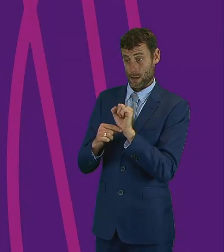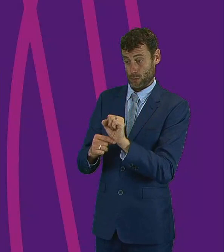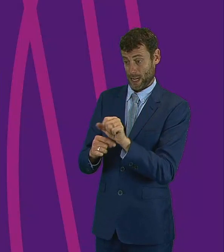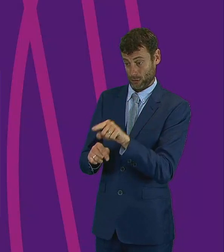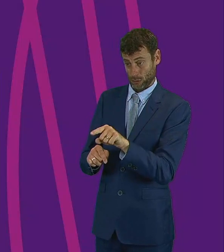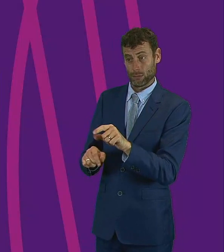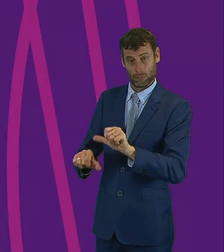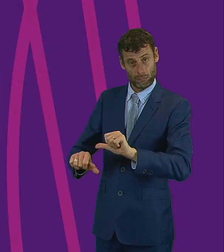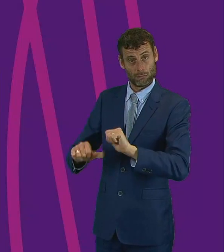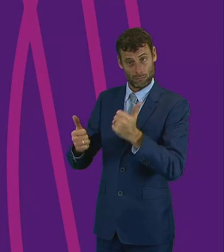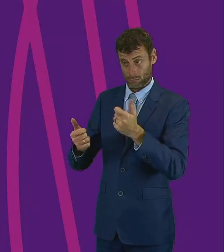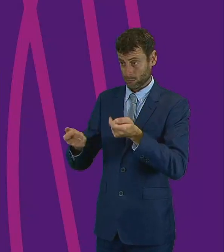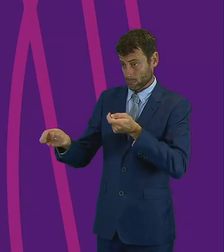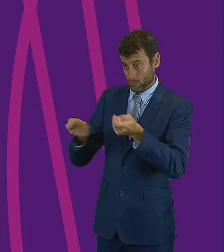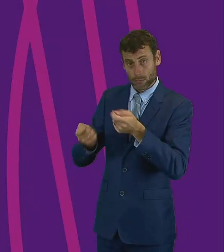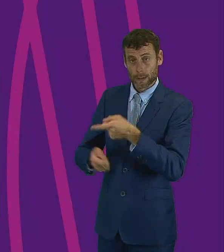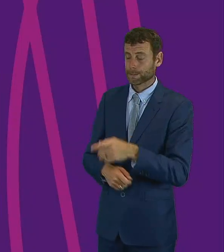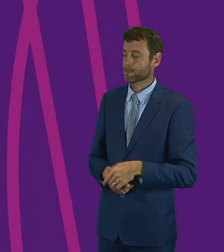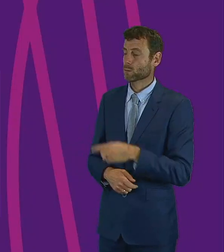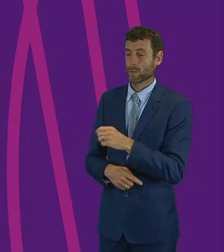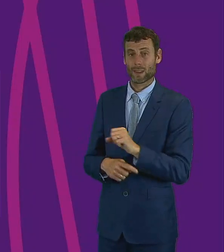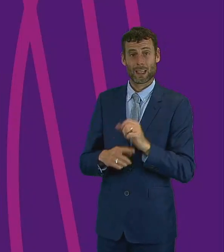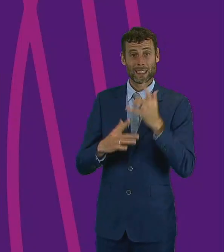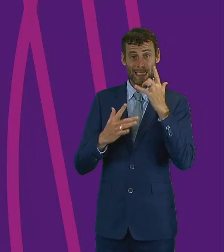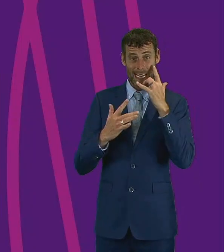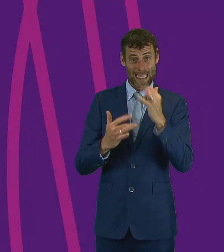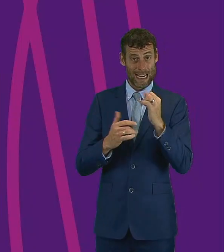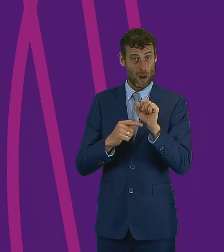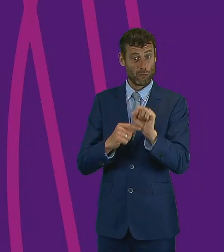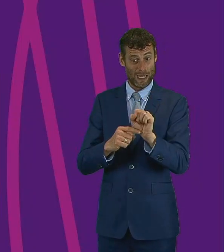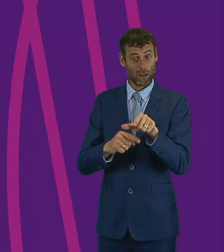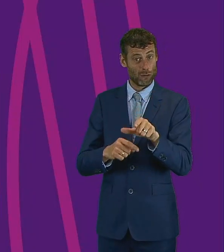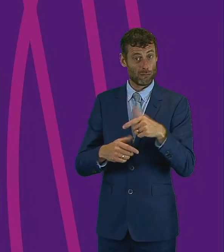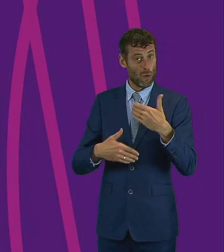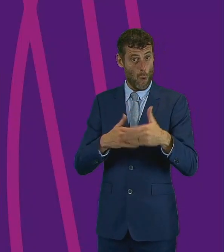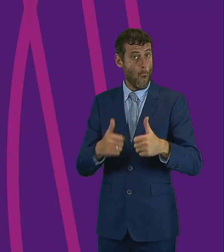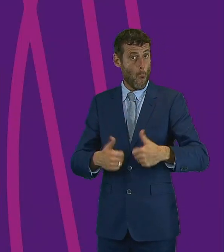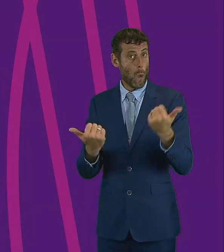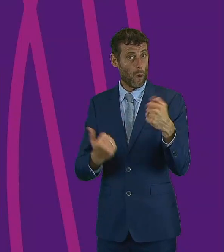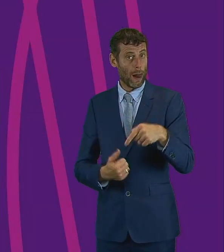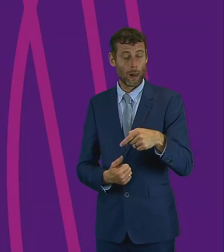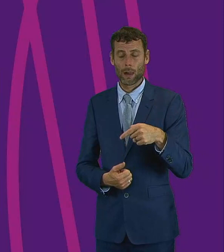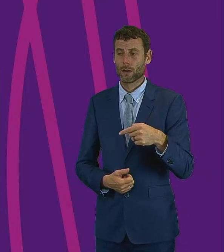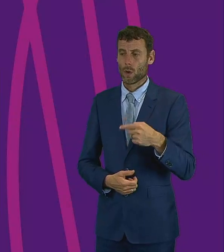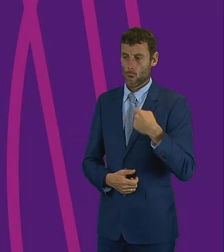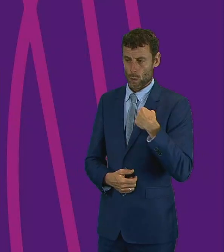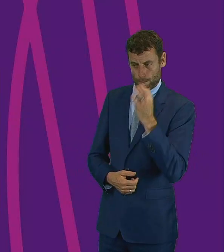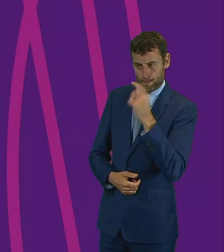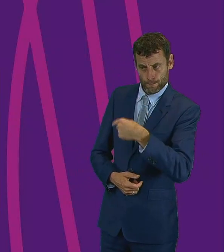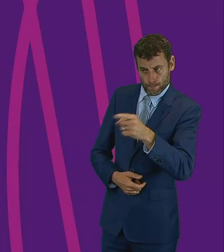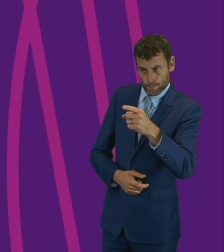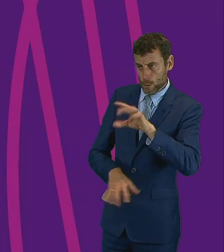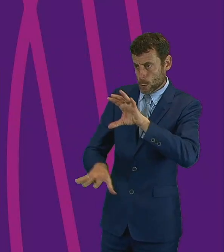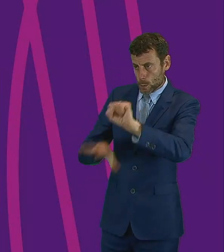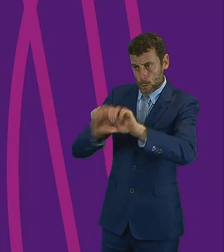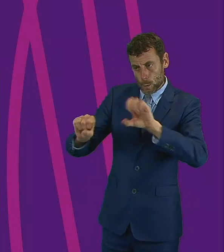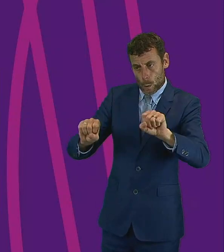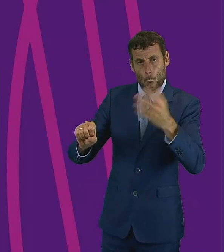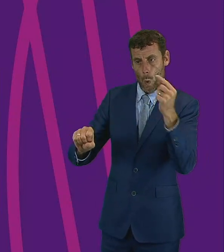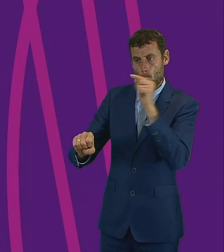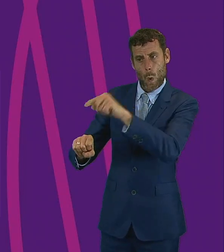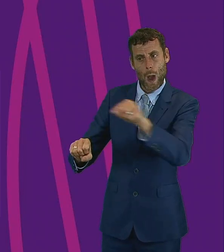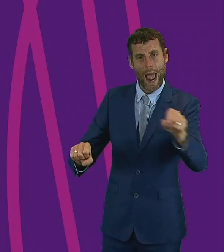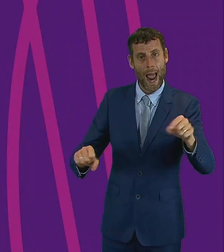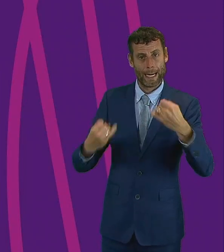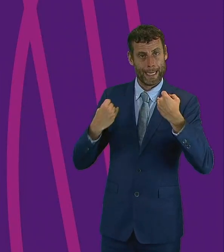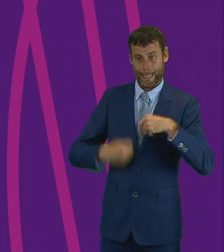effectively. First Minister. Test and Protect is working well, and it is doing what we need it to do, identifying positive cases